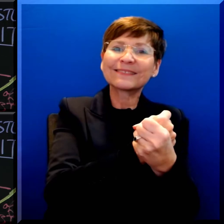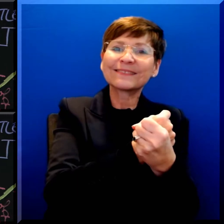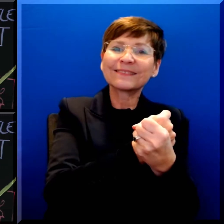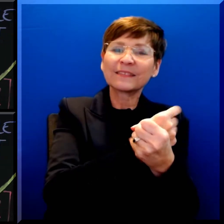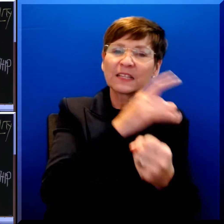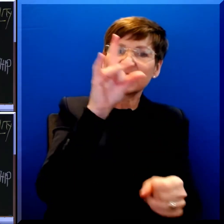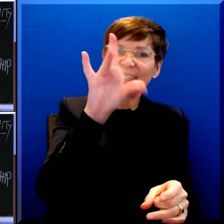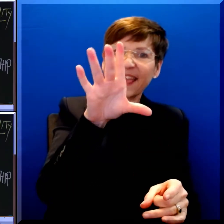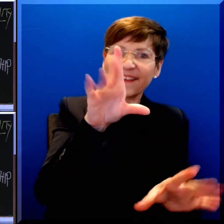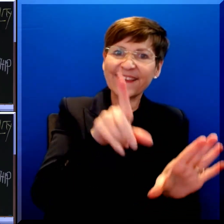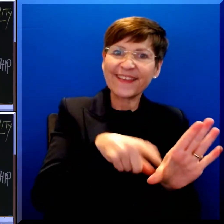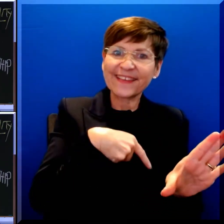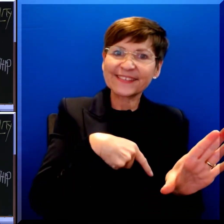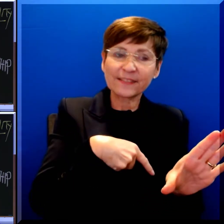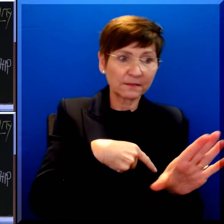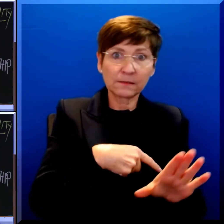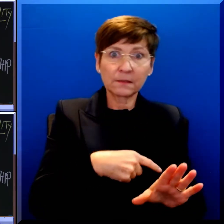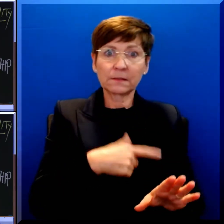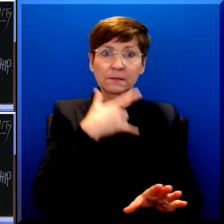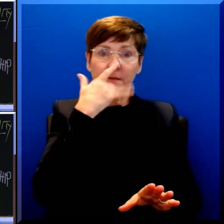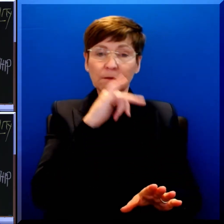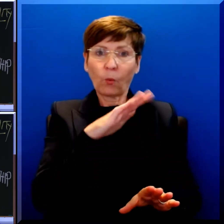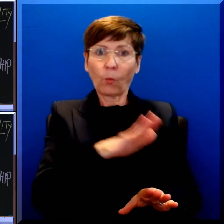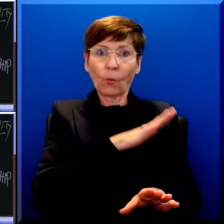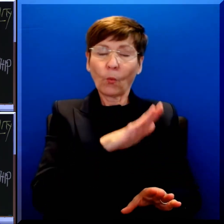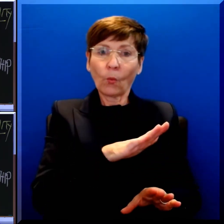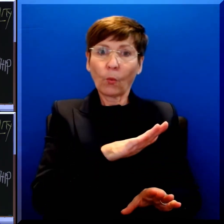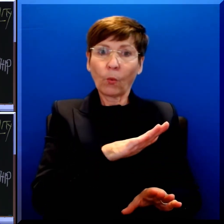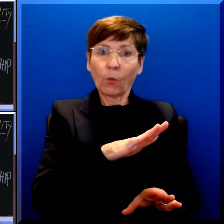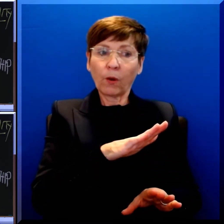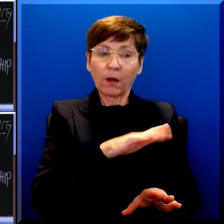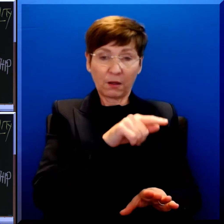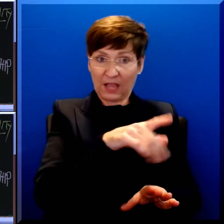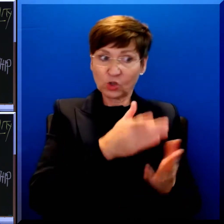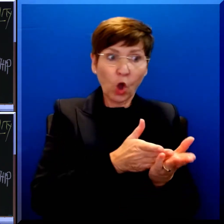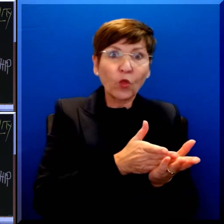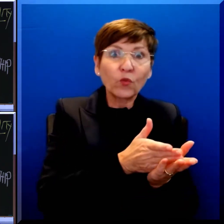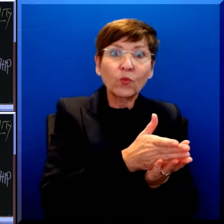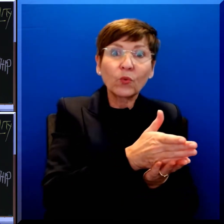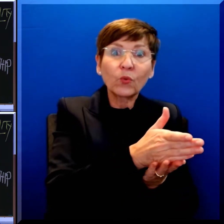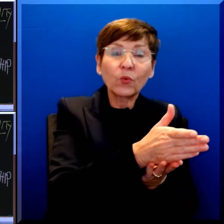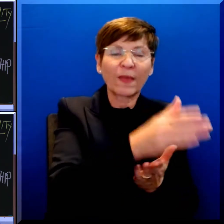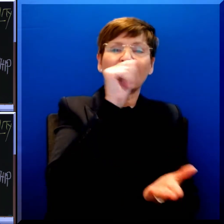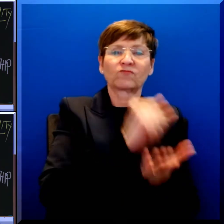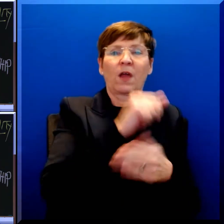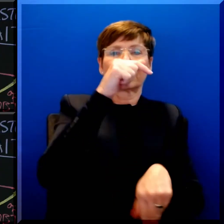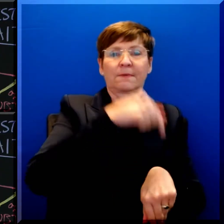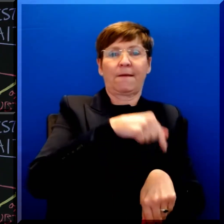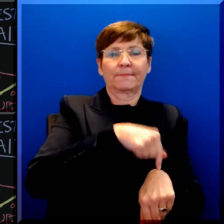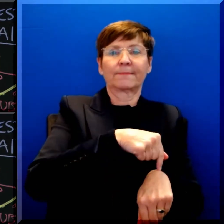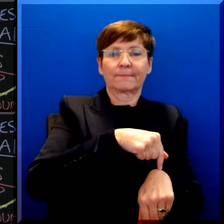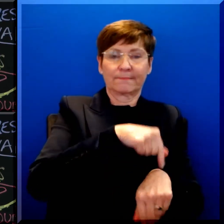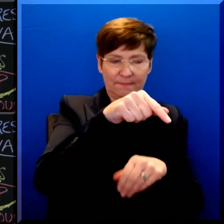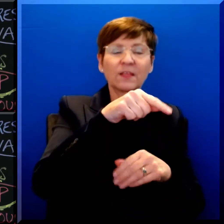a decade in the dip. God made a promise, but 10 years until he fulfilled it. But when the time was right,